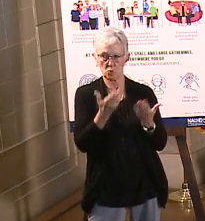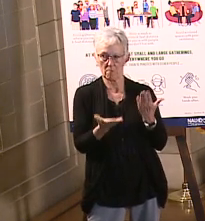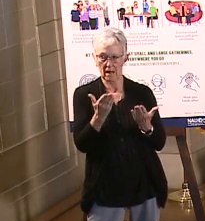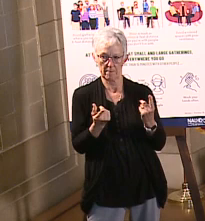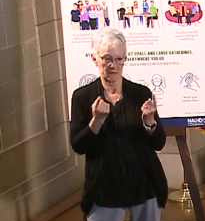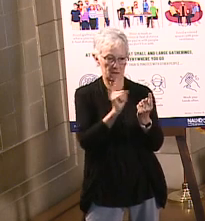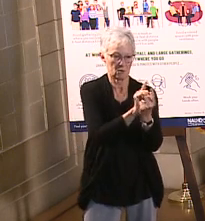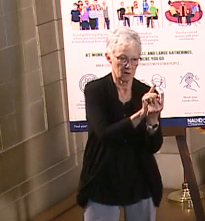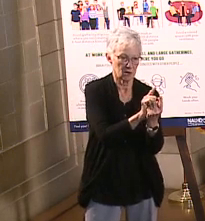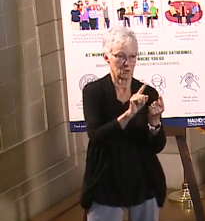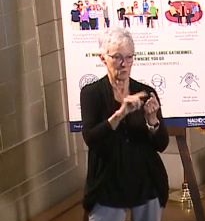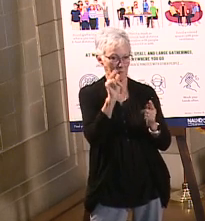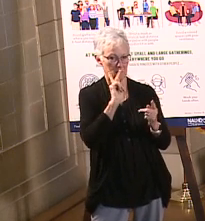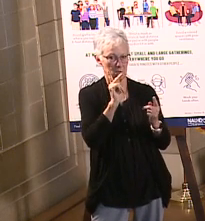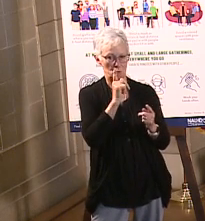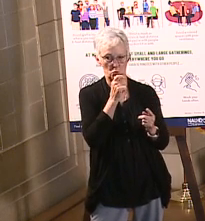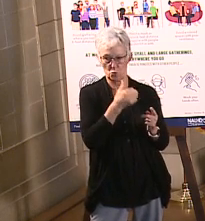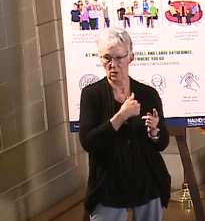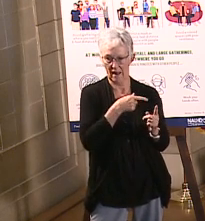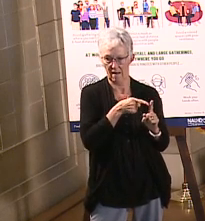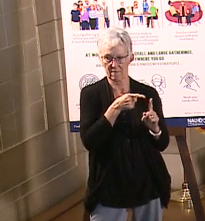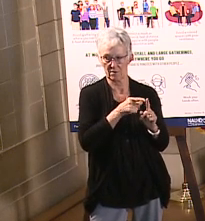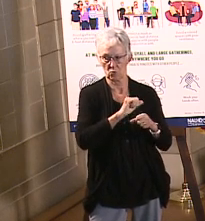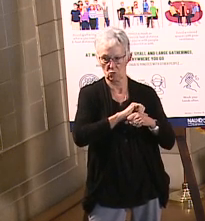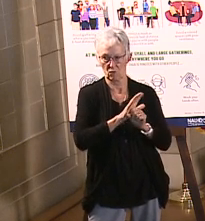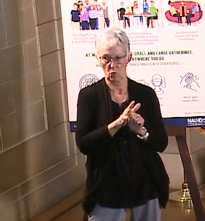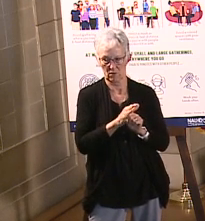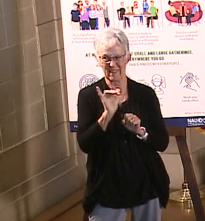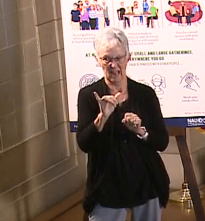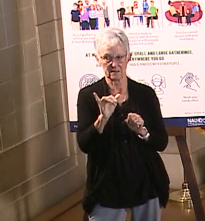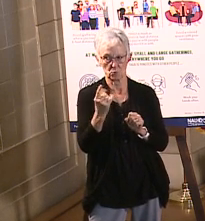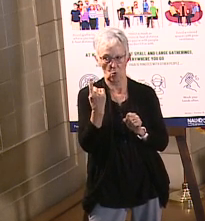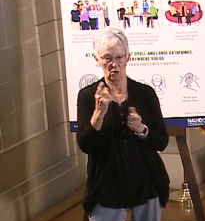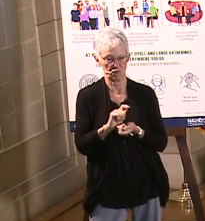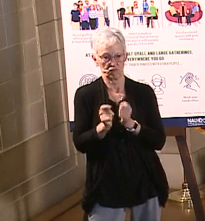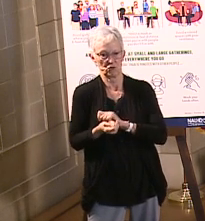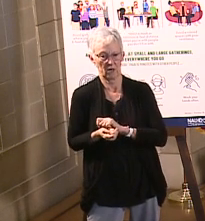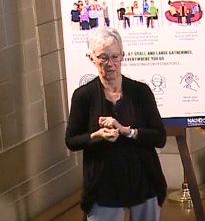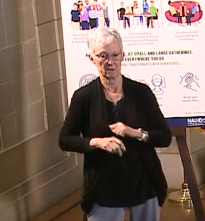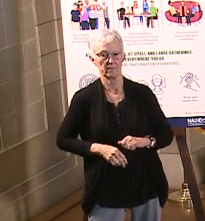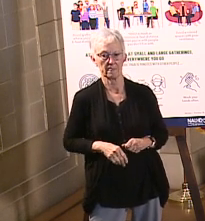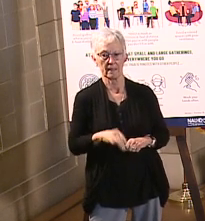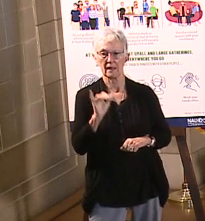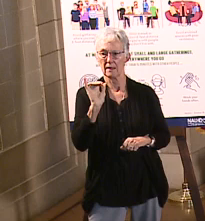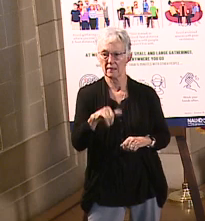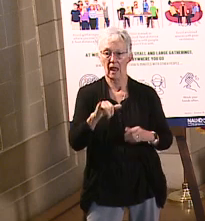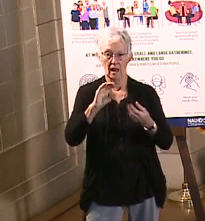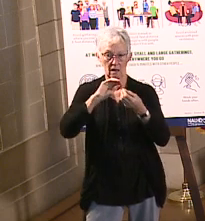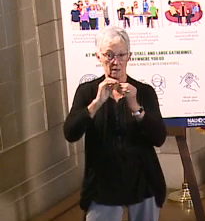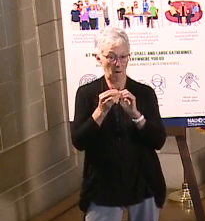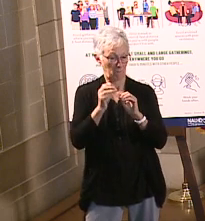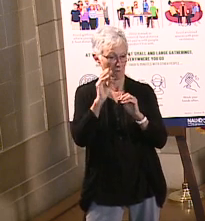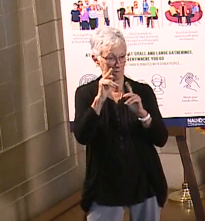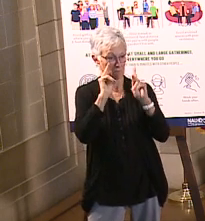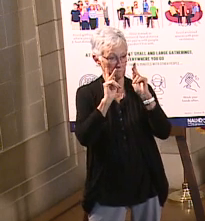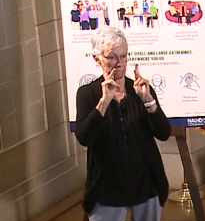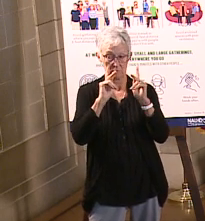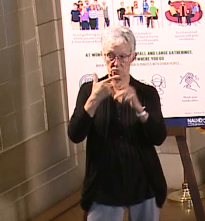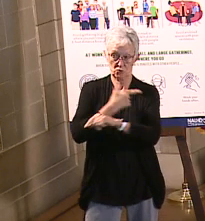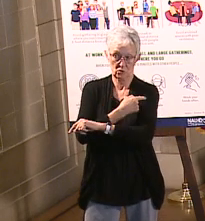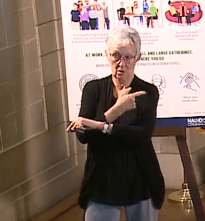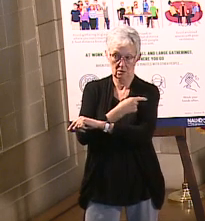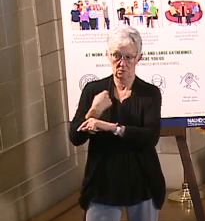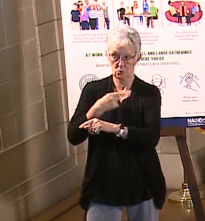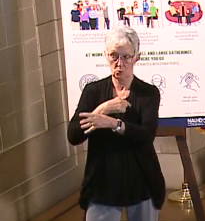a change to the original plan that we had put out there. And also that per capita distribution that we are getting from the federal